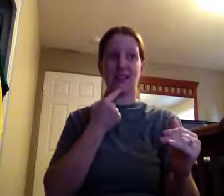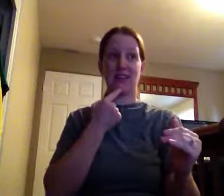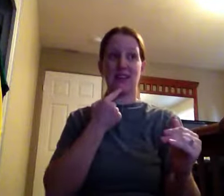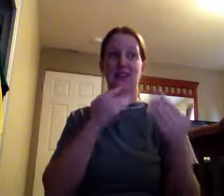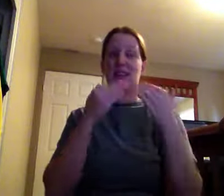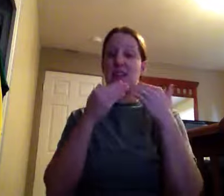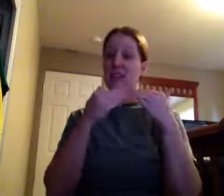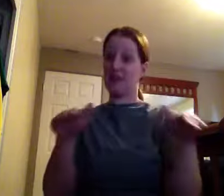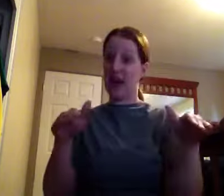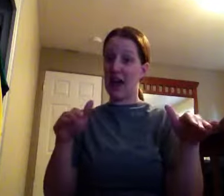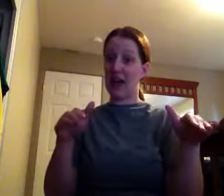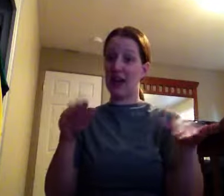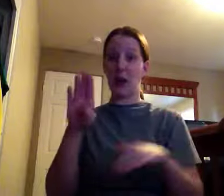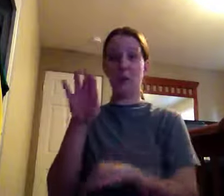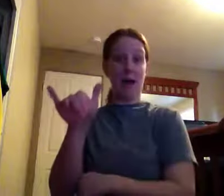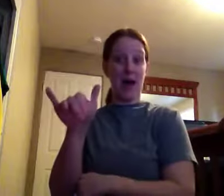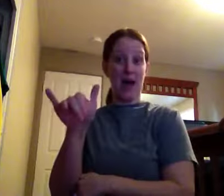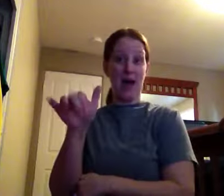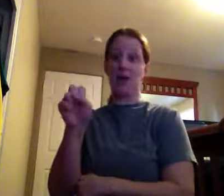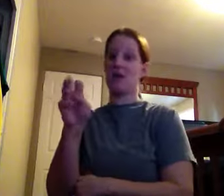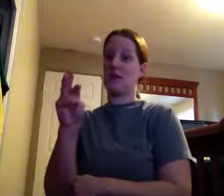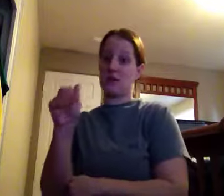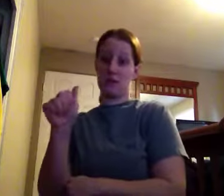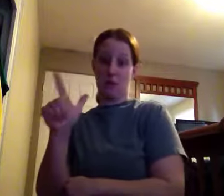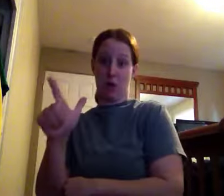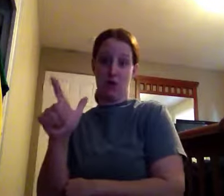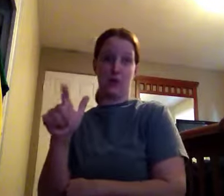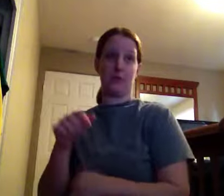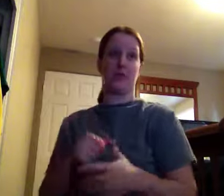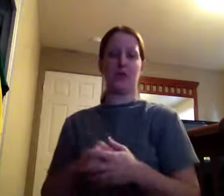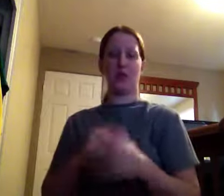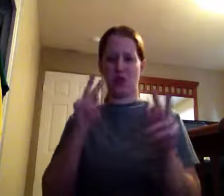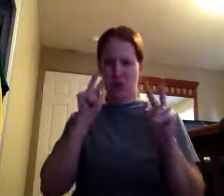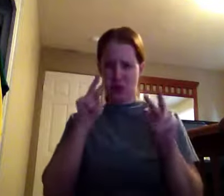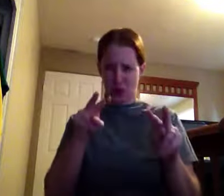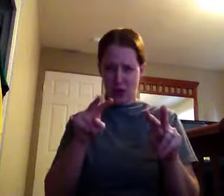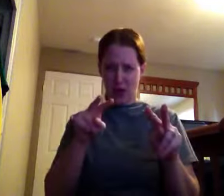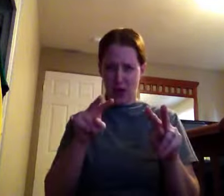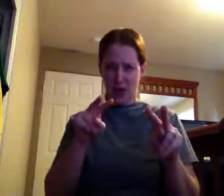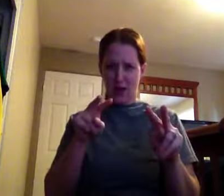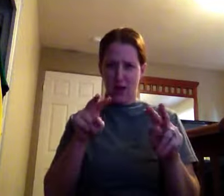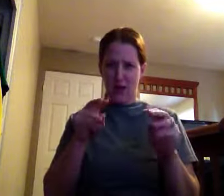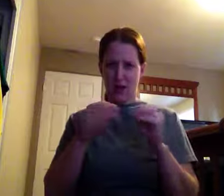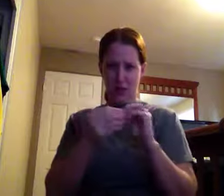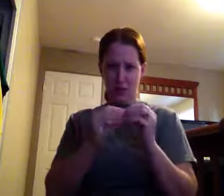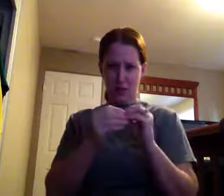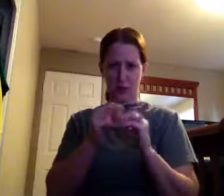by small. That means you look at both of these numbers, the 6.24